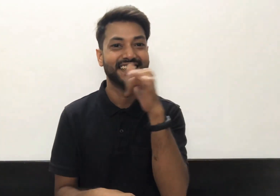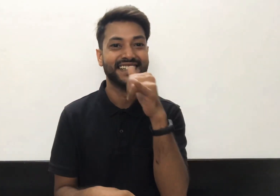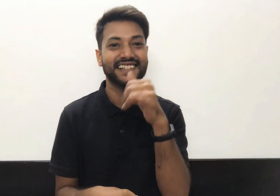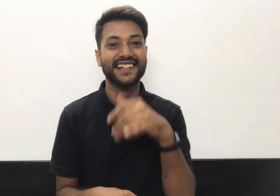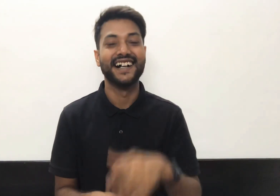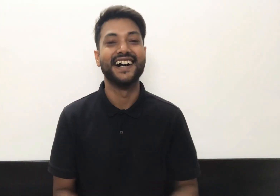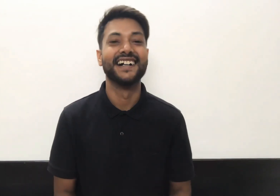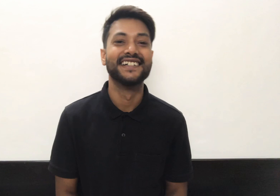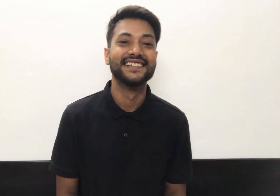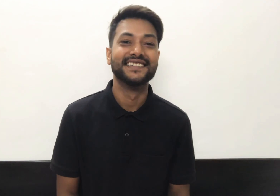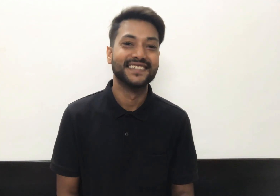So,